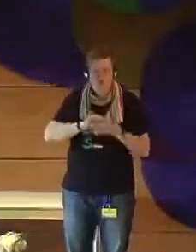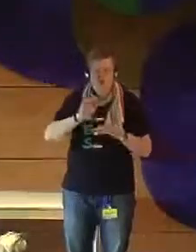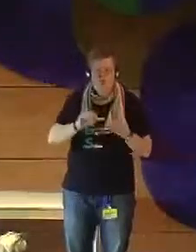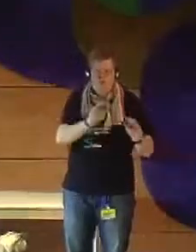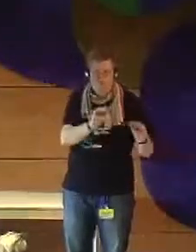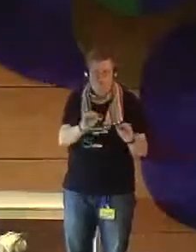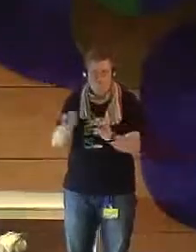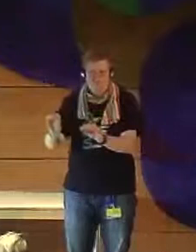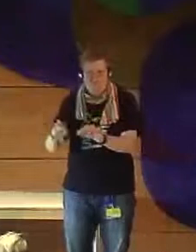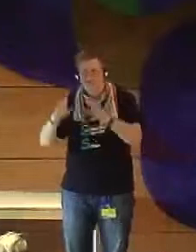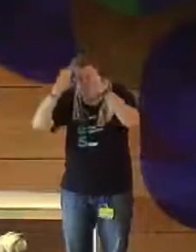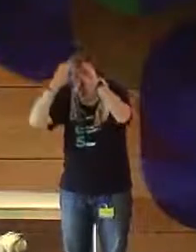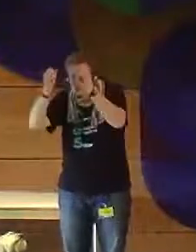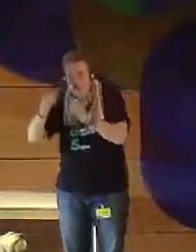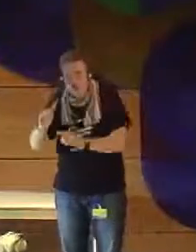way.